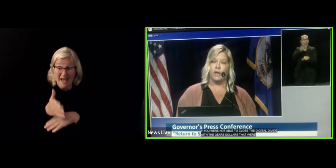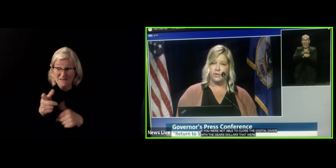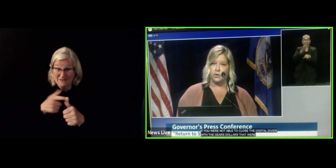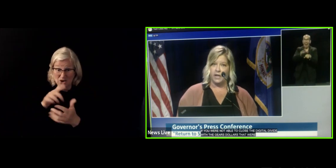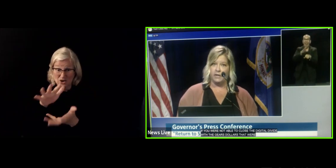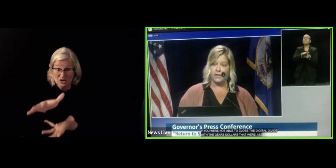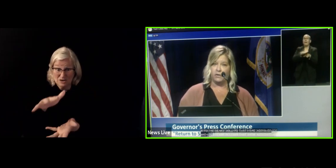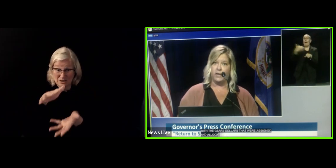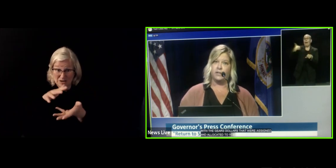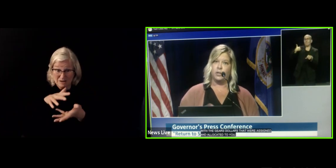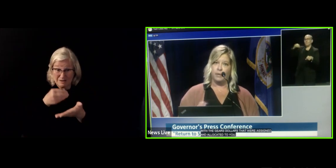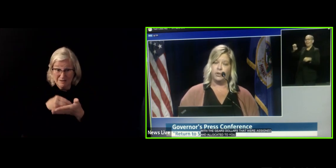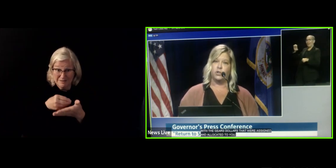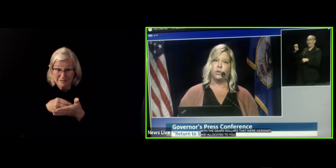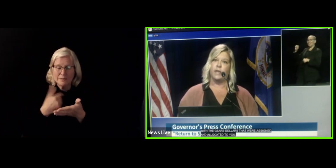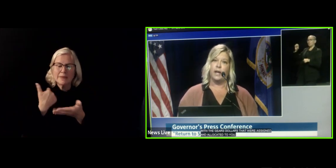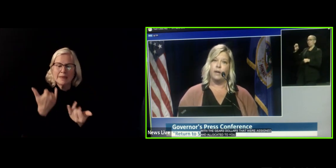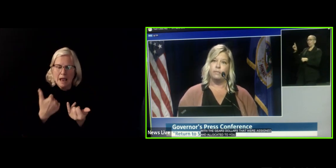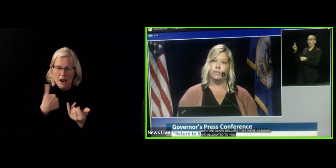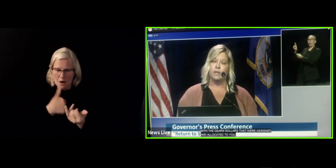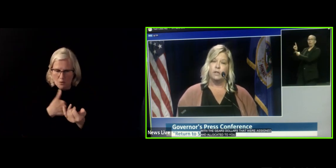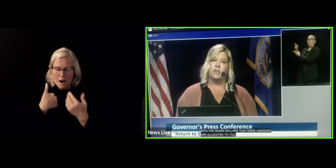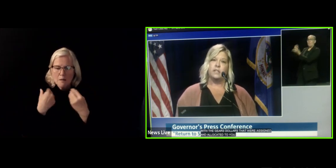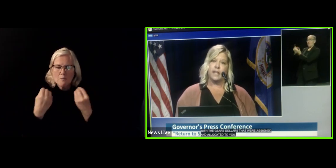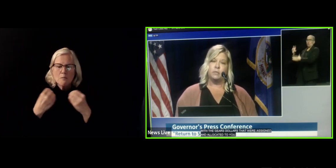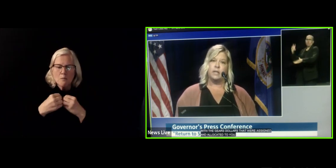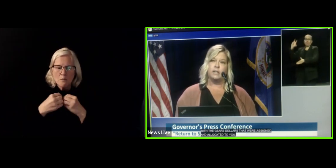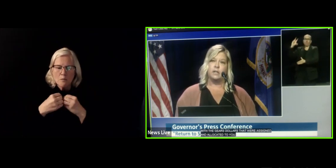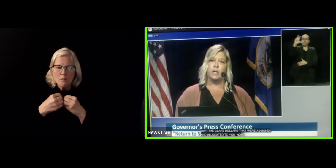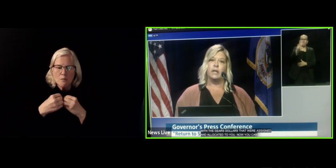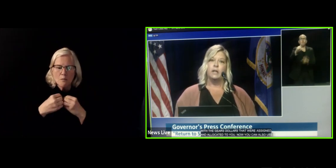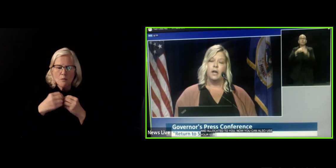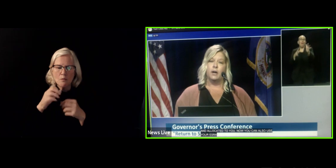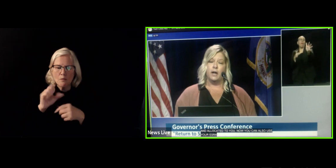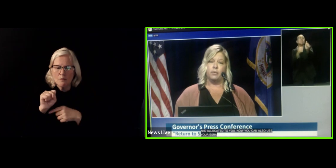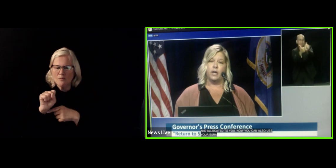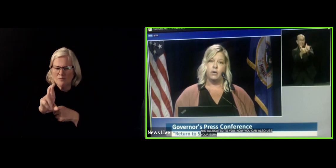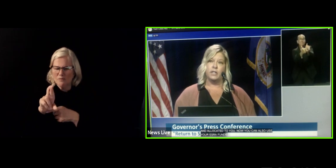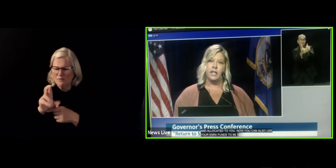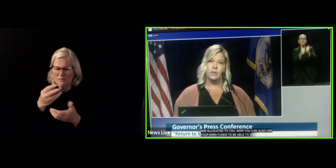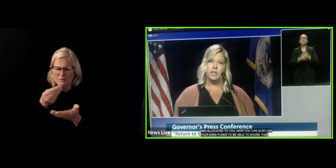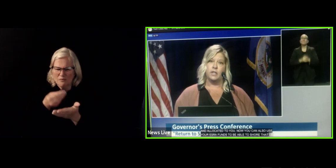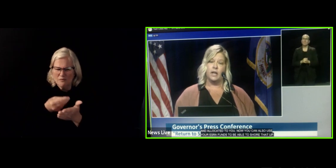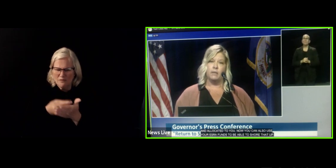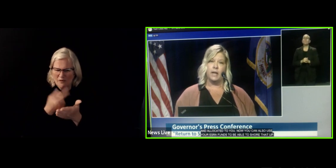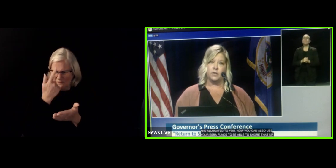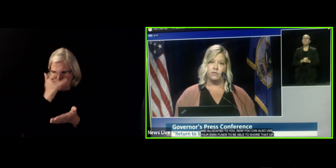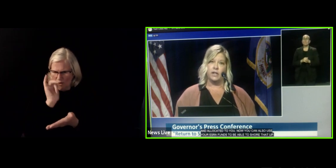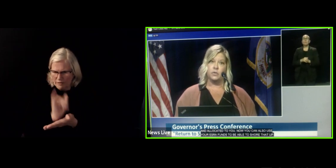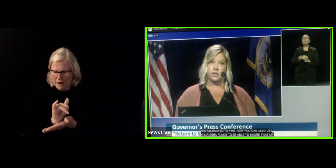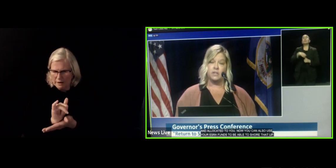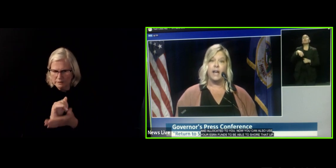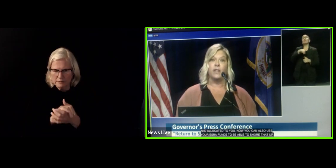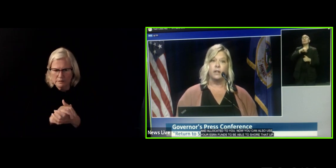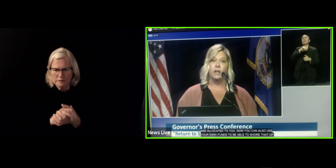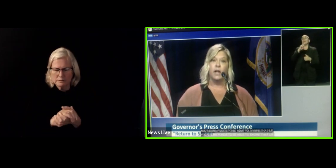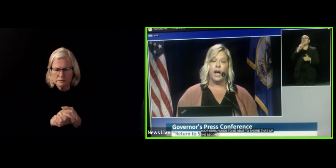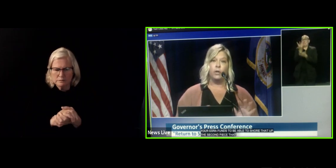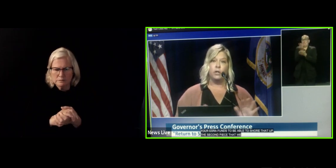your ESSER funds to be able to shore that up. The second piece that I prioritized within the ESSER funds was